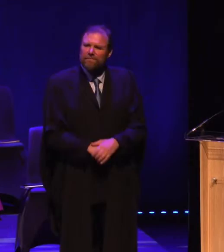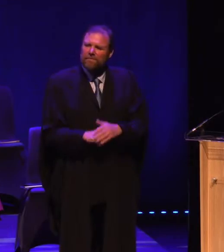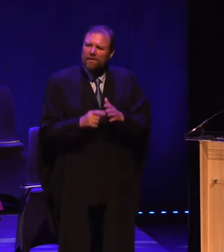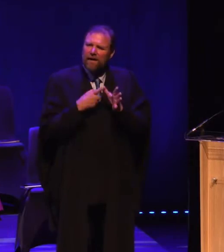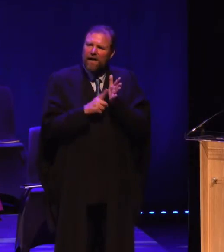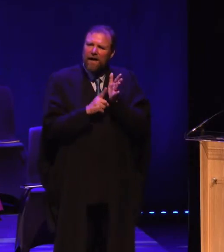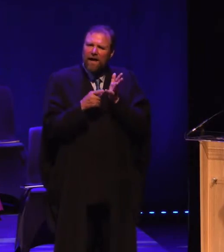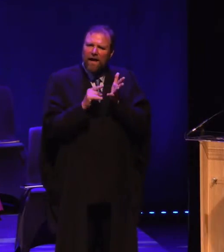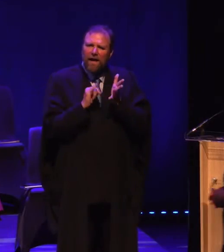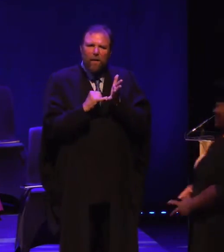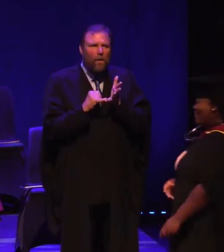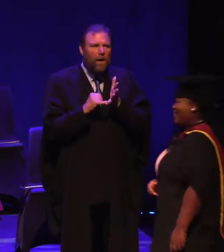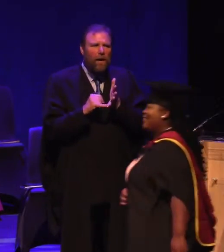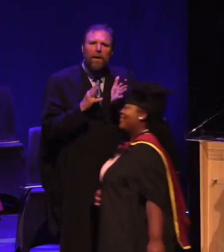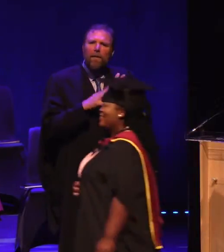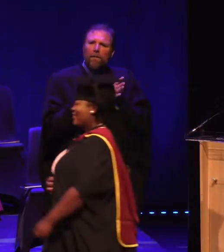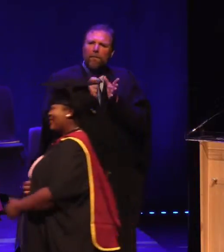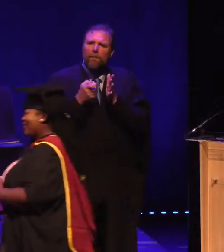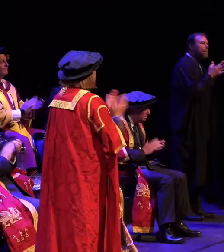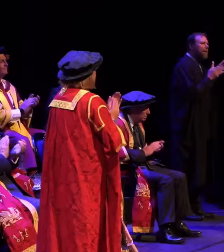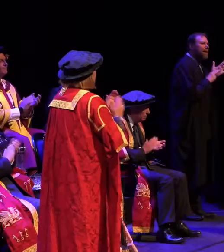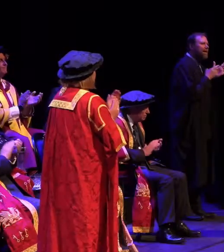Oluwakemi Olajumoke Makinde.